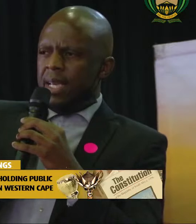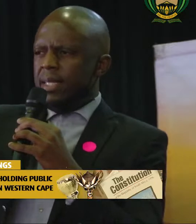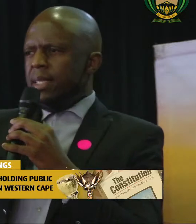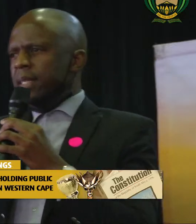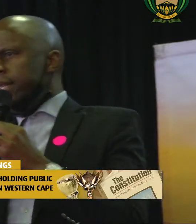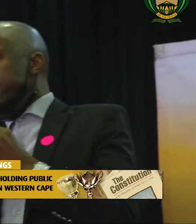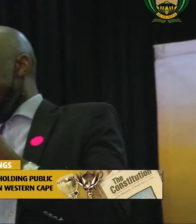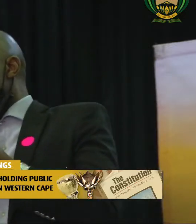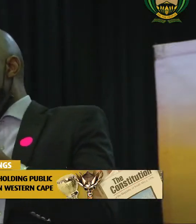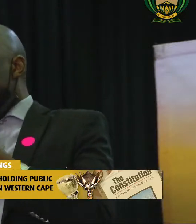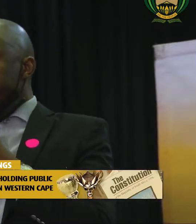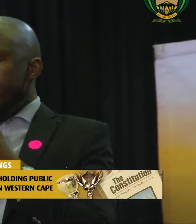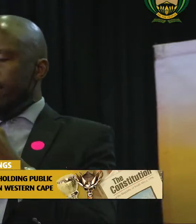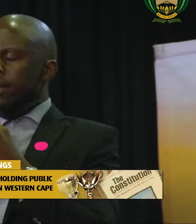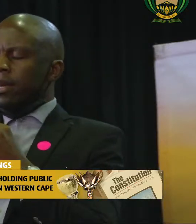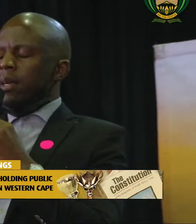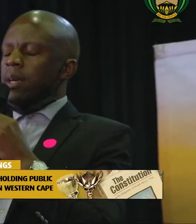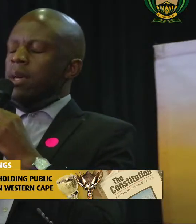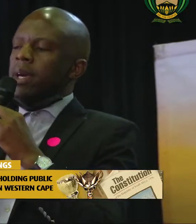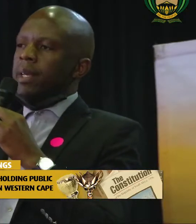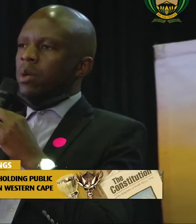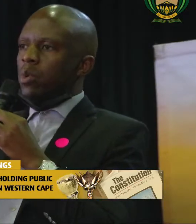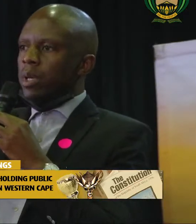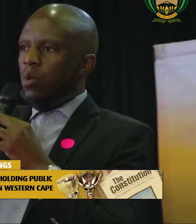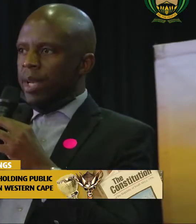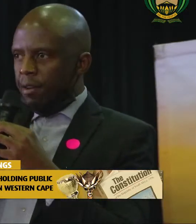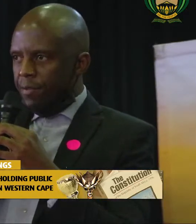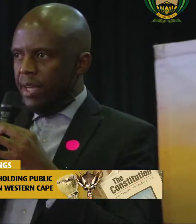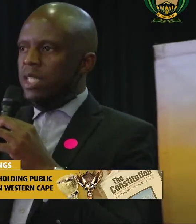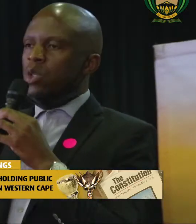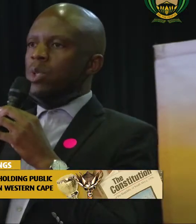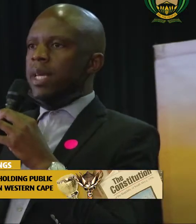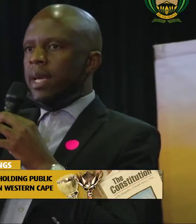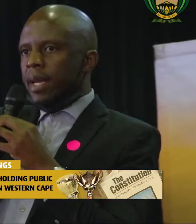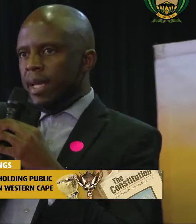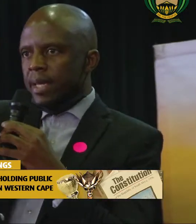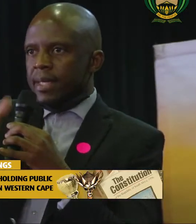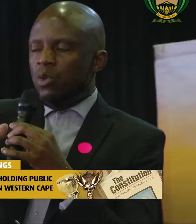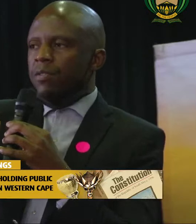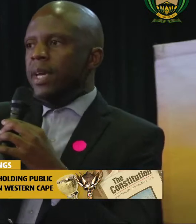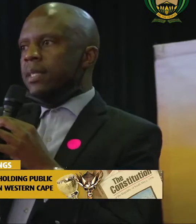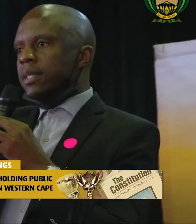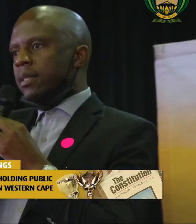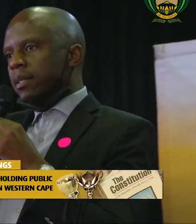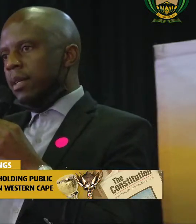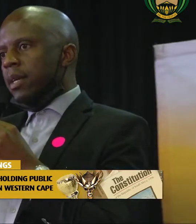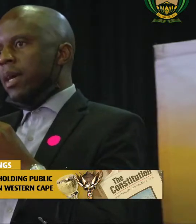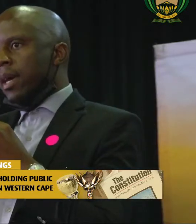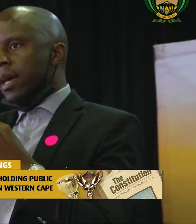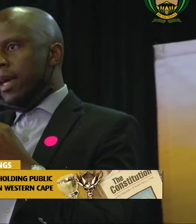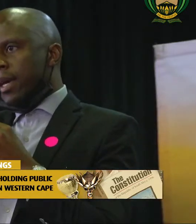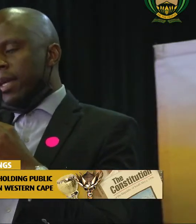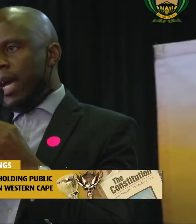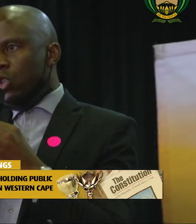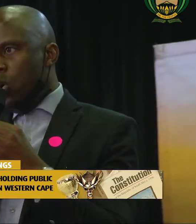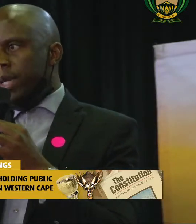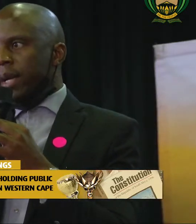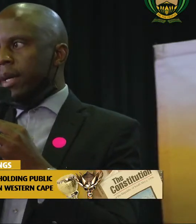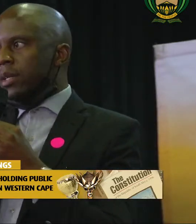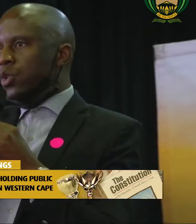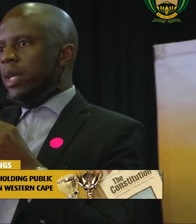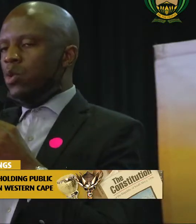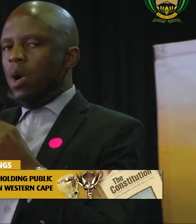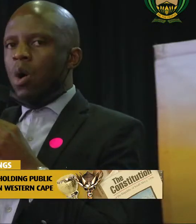10 chairs here. And then when they are finished, we take another set of hands in that